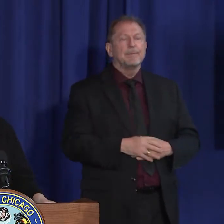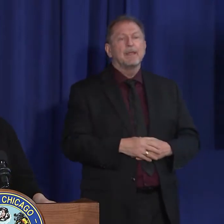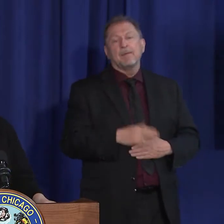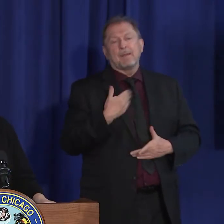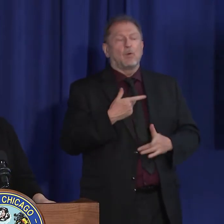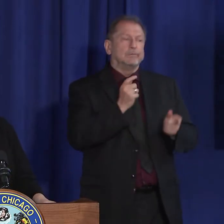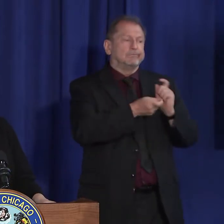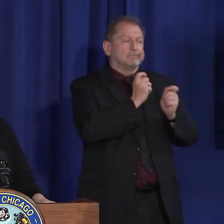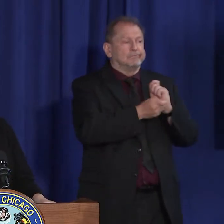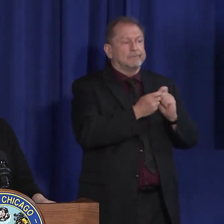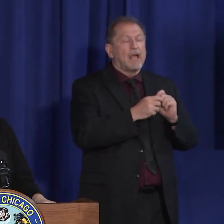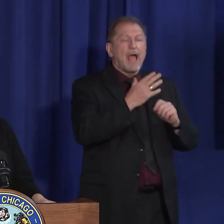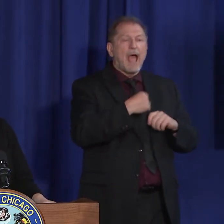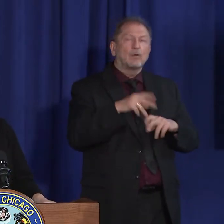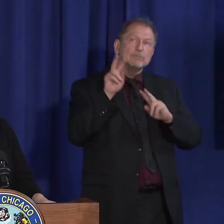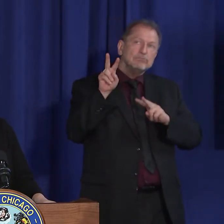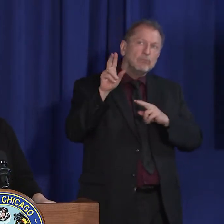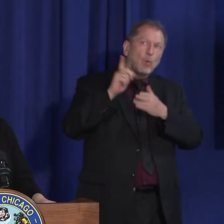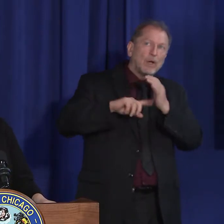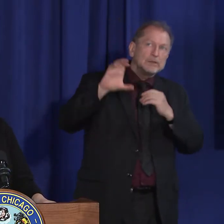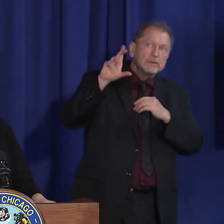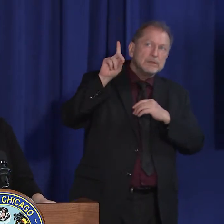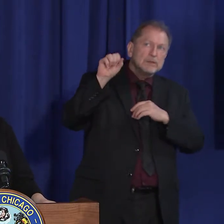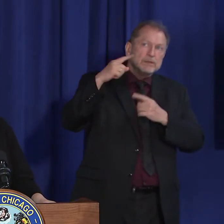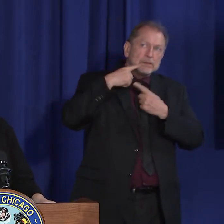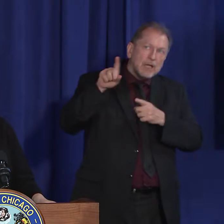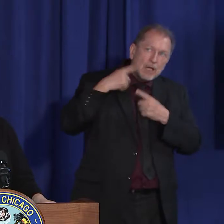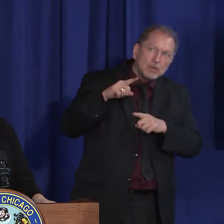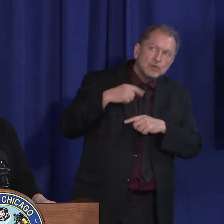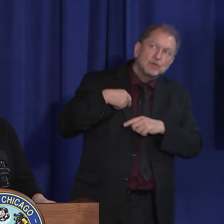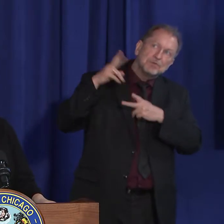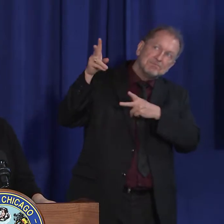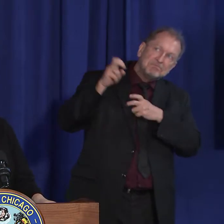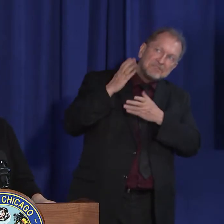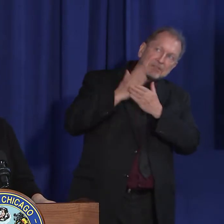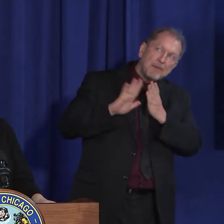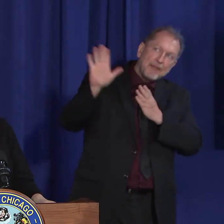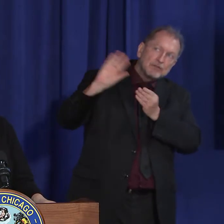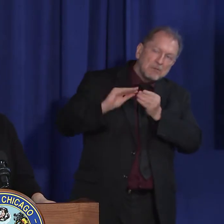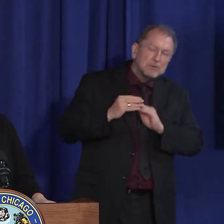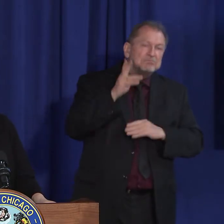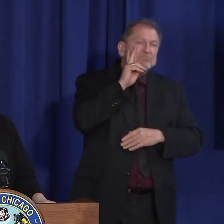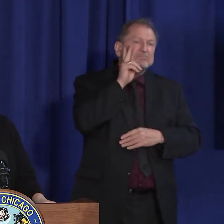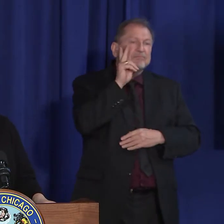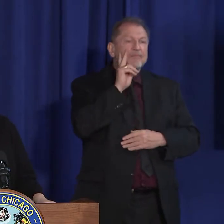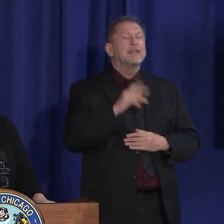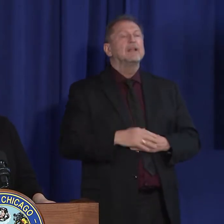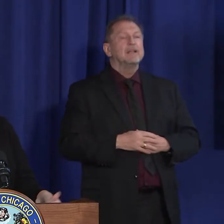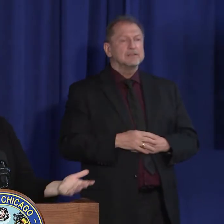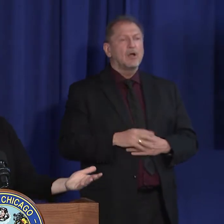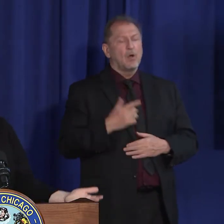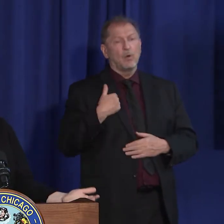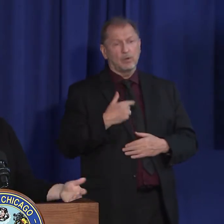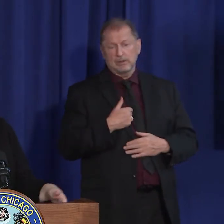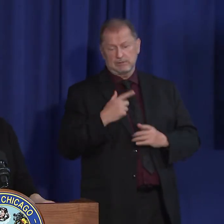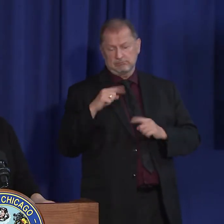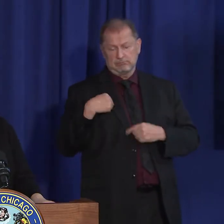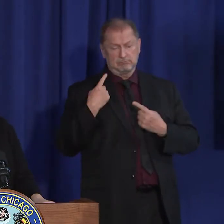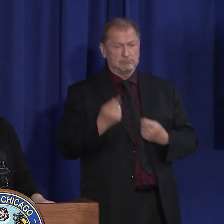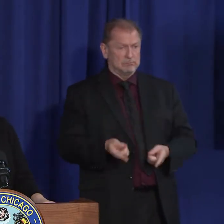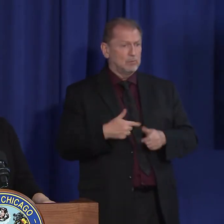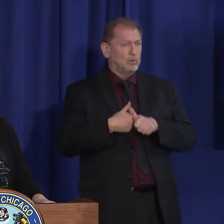updated guidance there, probably in the next week or two. And I would expect that we would be broadly going along with that as we have to